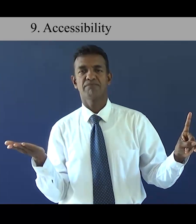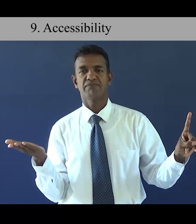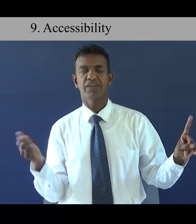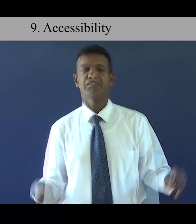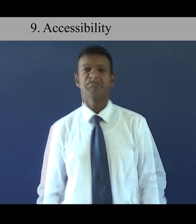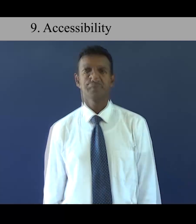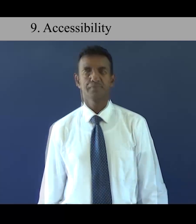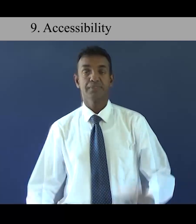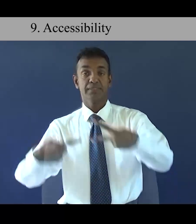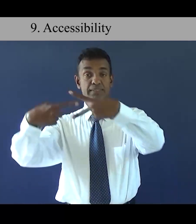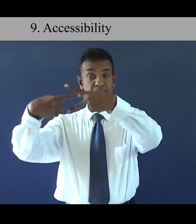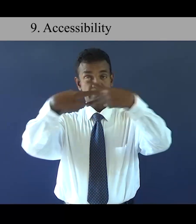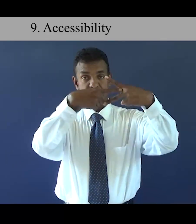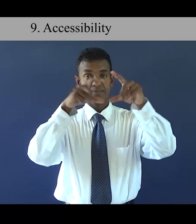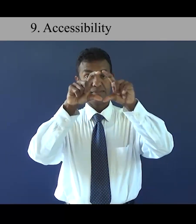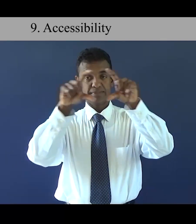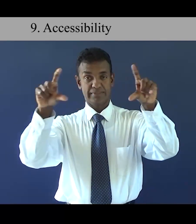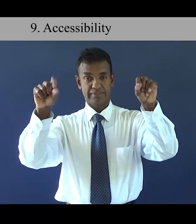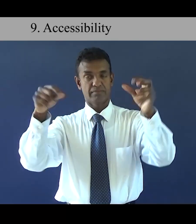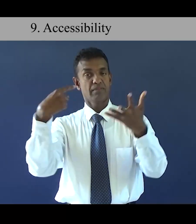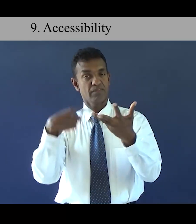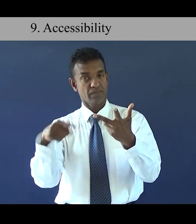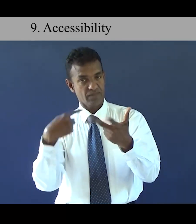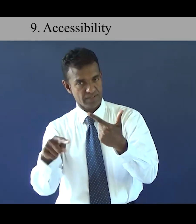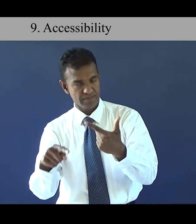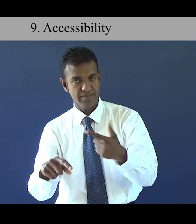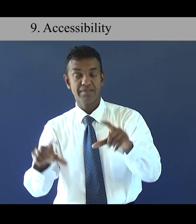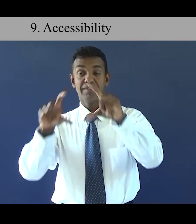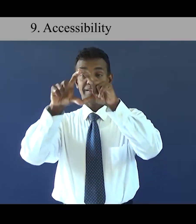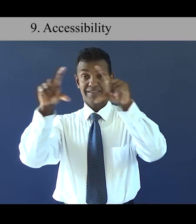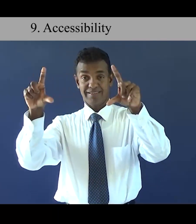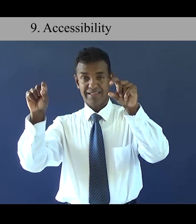Signs should be in easy read and braille.